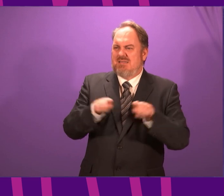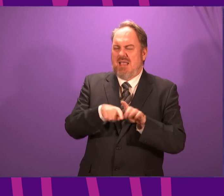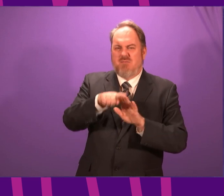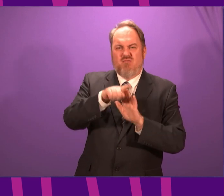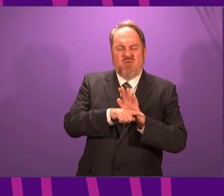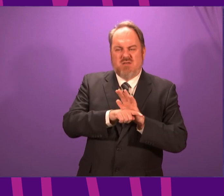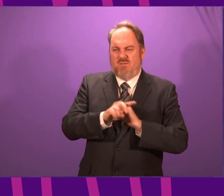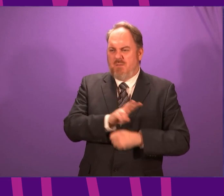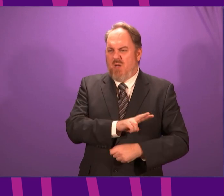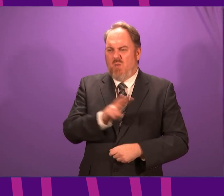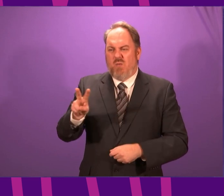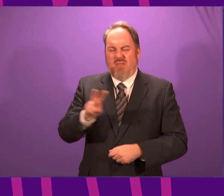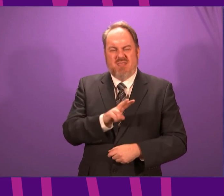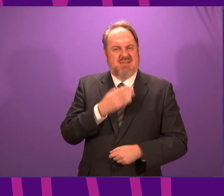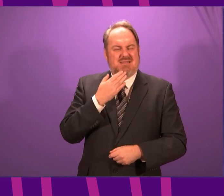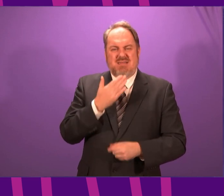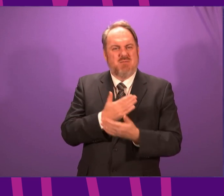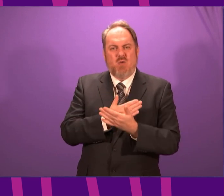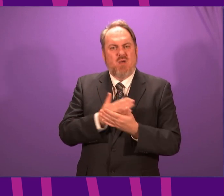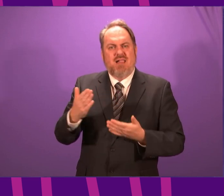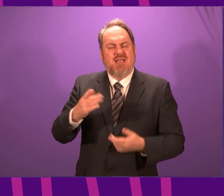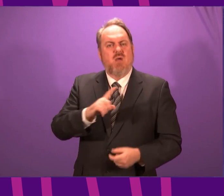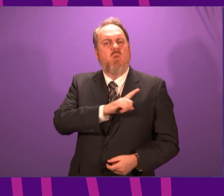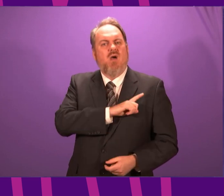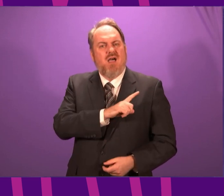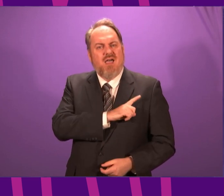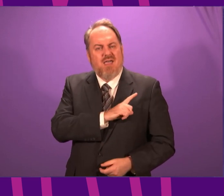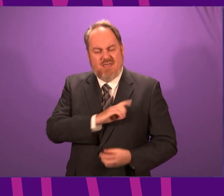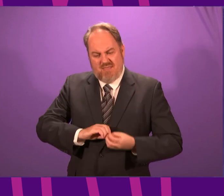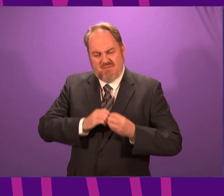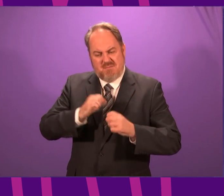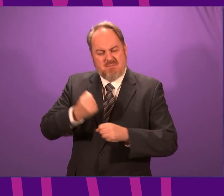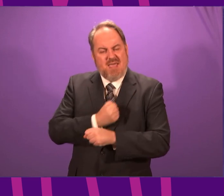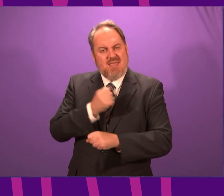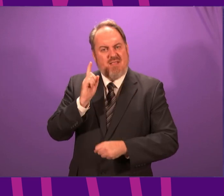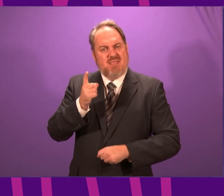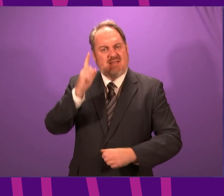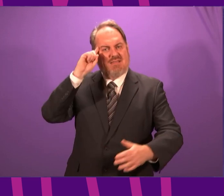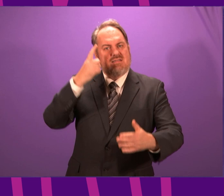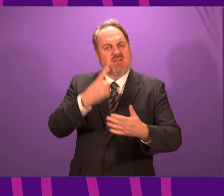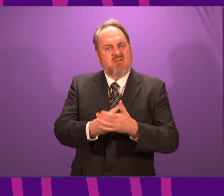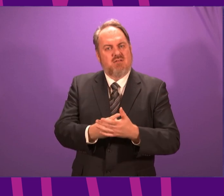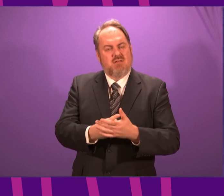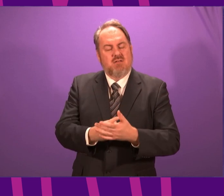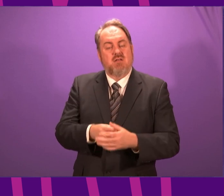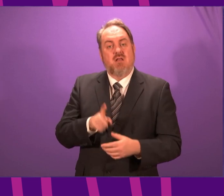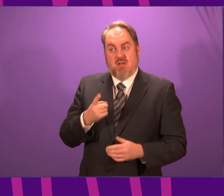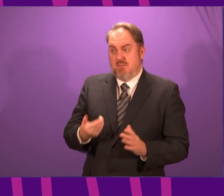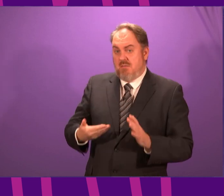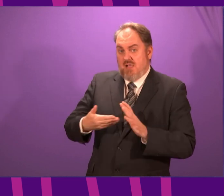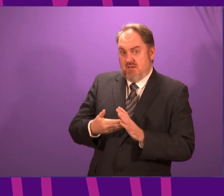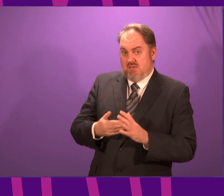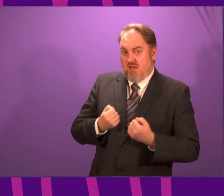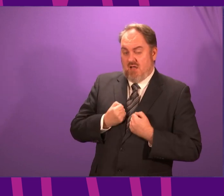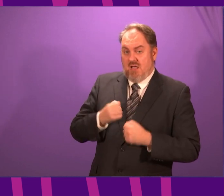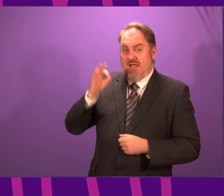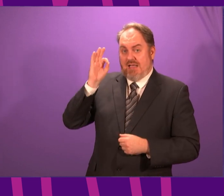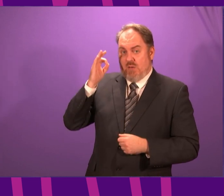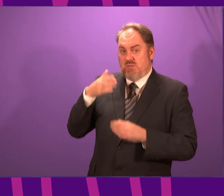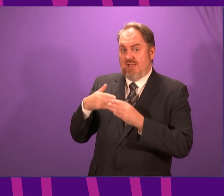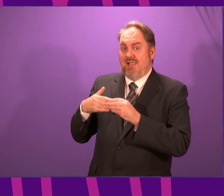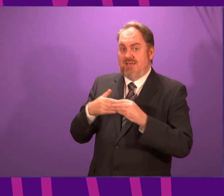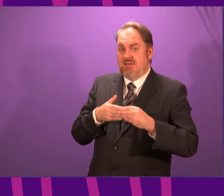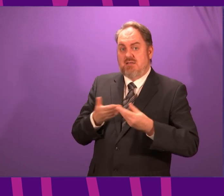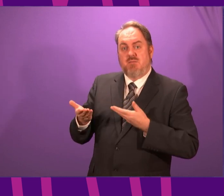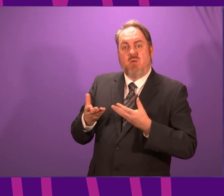businesses need clarity on the tier system that we're moving to, and they need clear communication and advance warning. And so too do our councils. Now, I understand that council leaders spoke